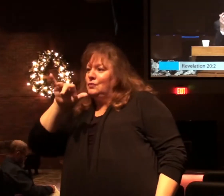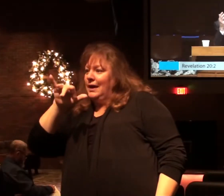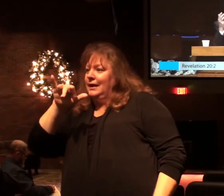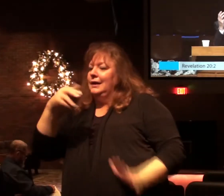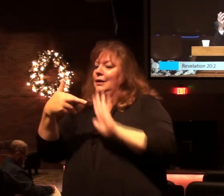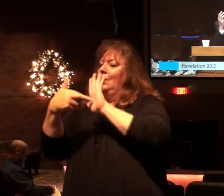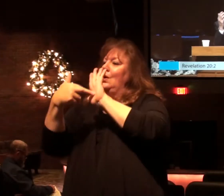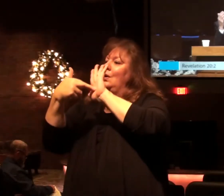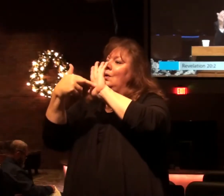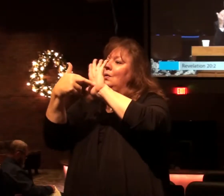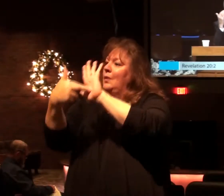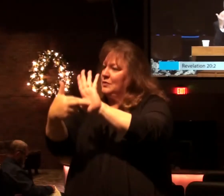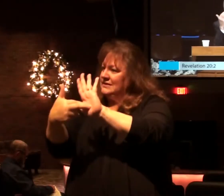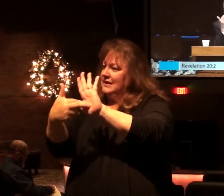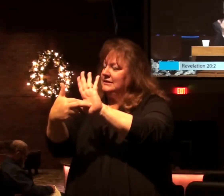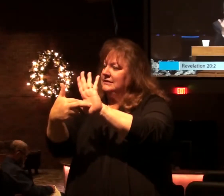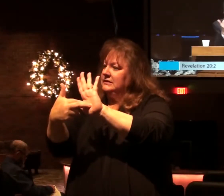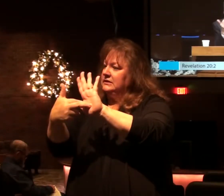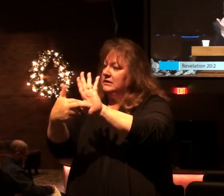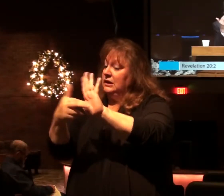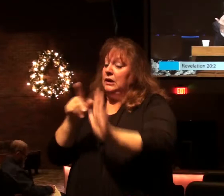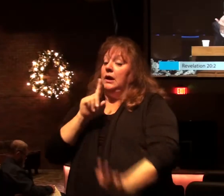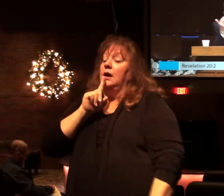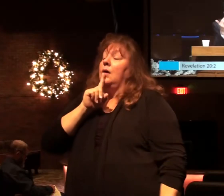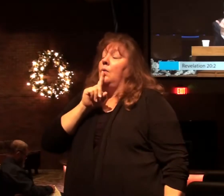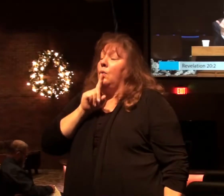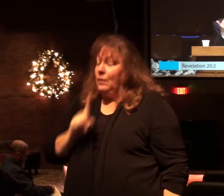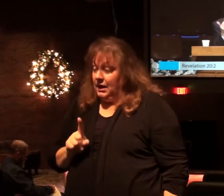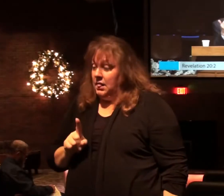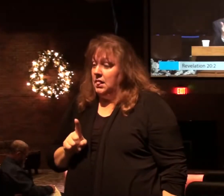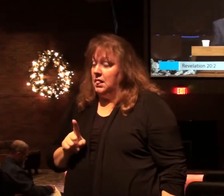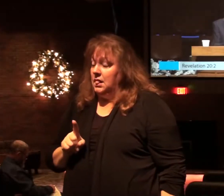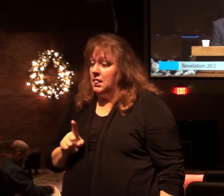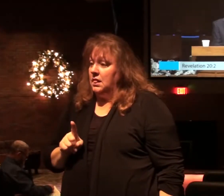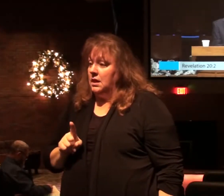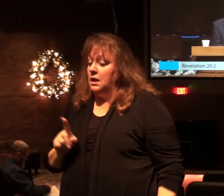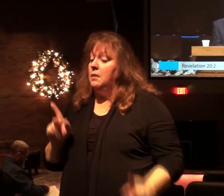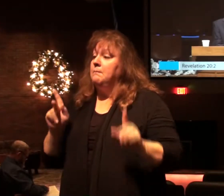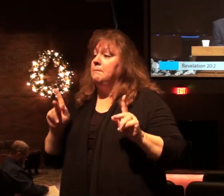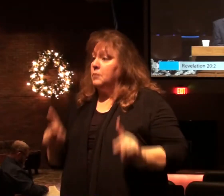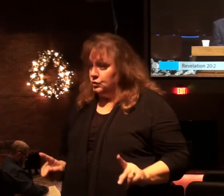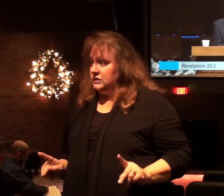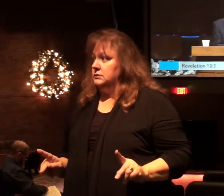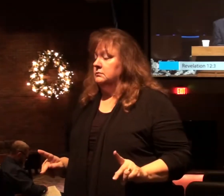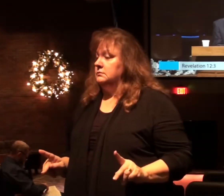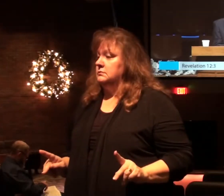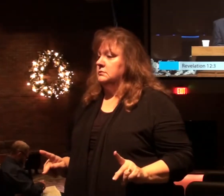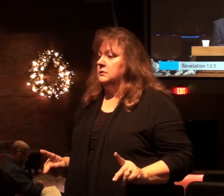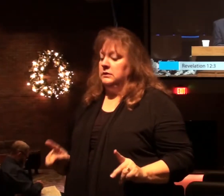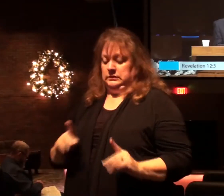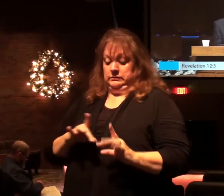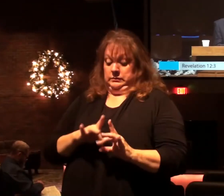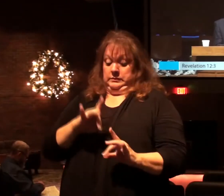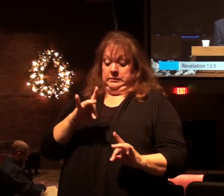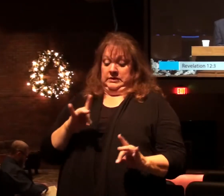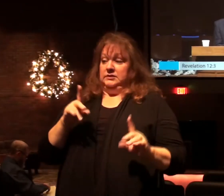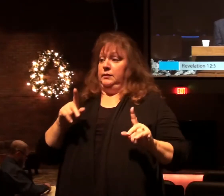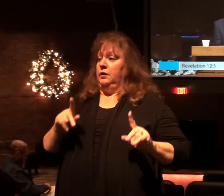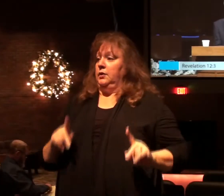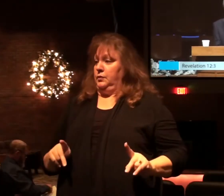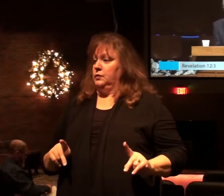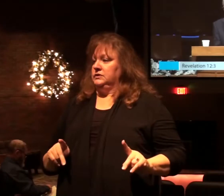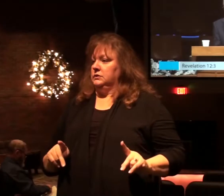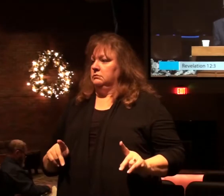representative of a literal person, a spirit person,